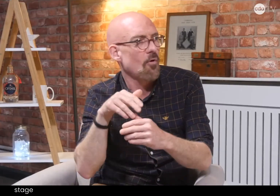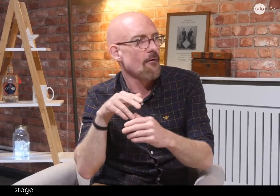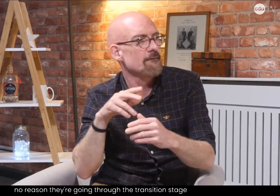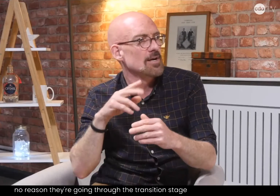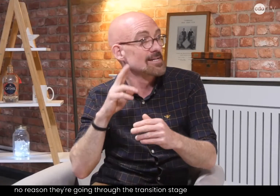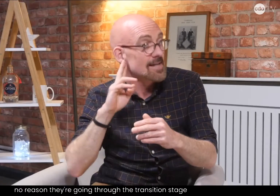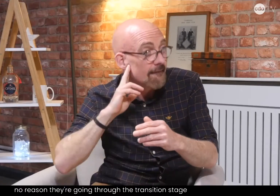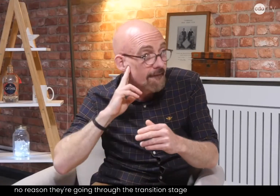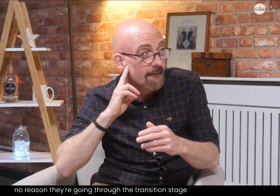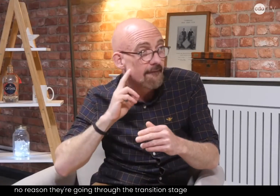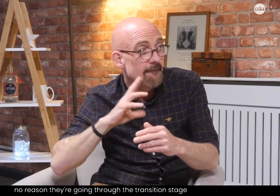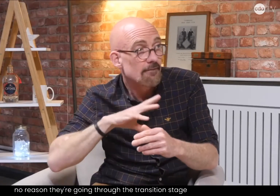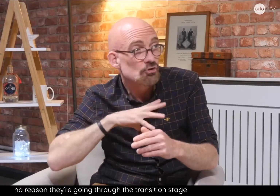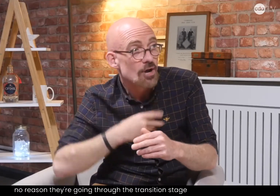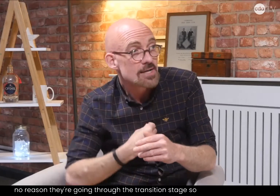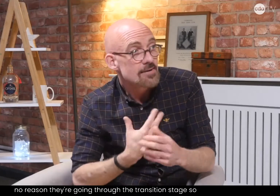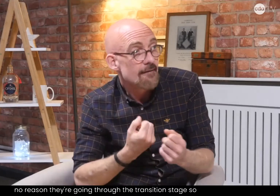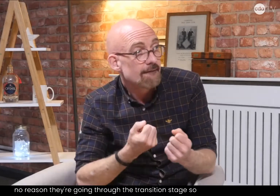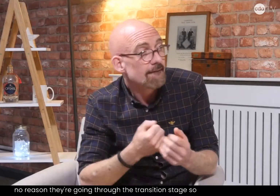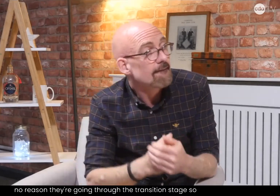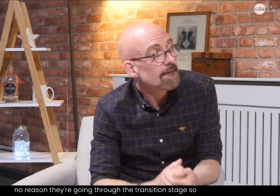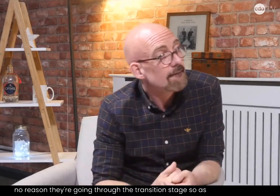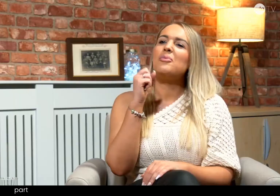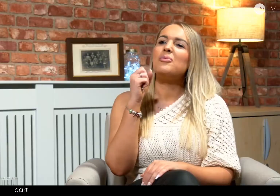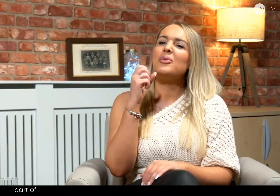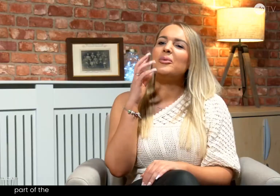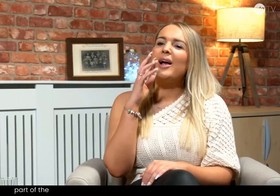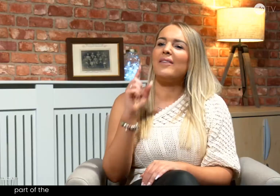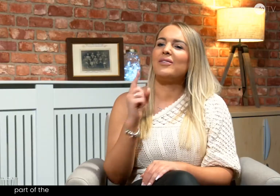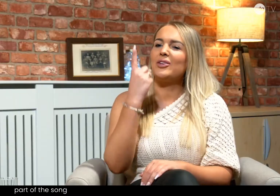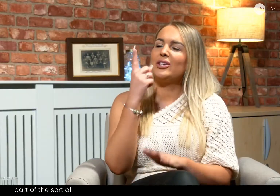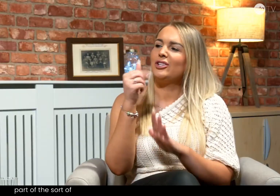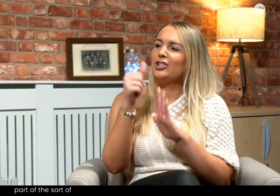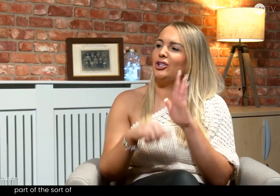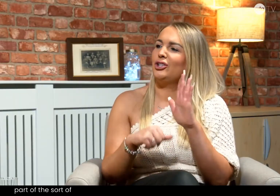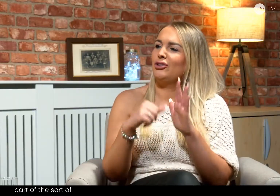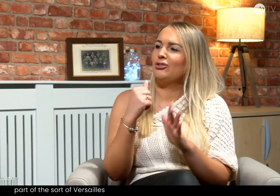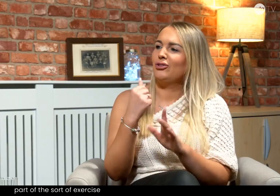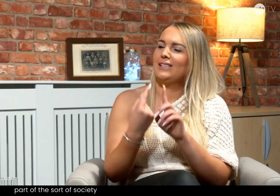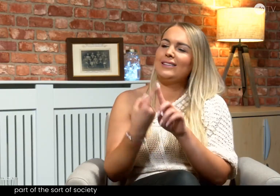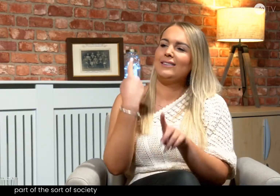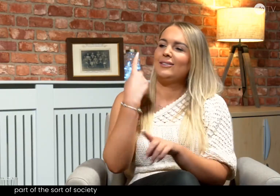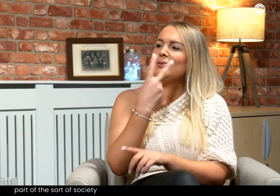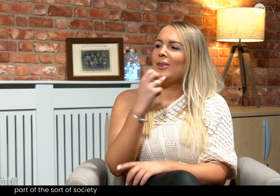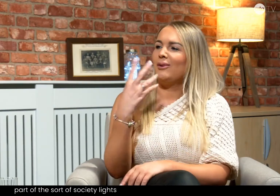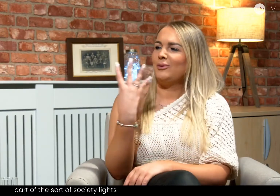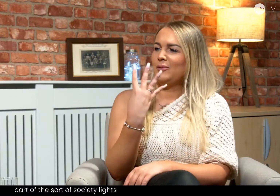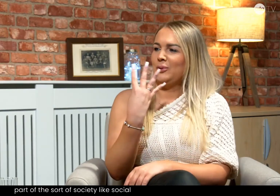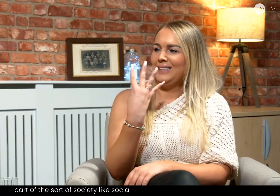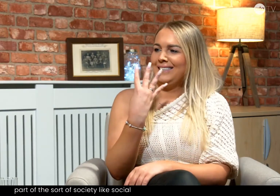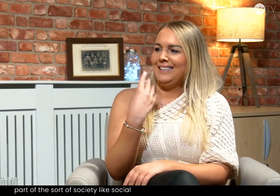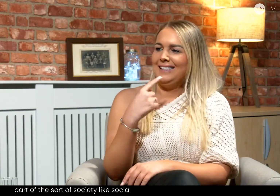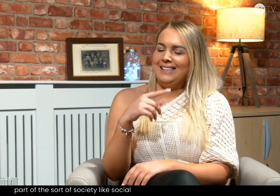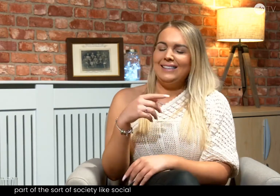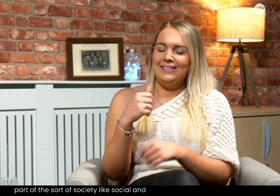So as part of the sort of society, like social view, do you have sort of